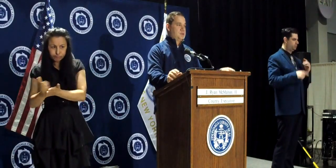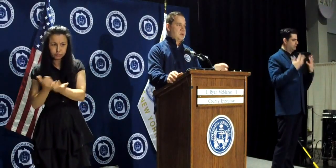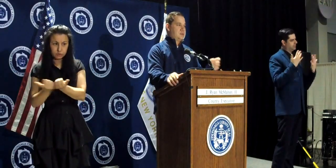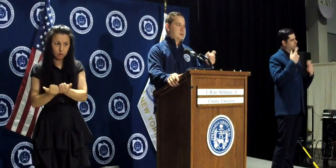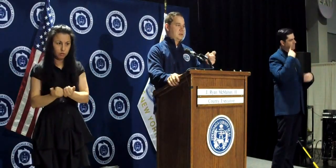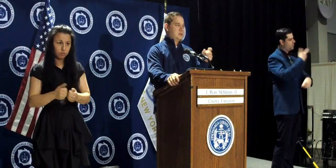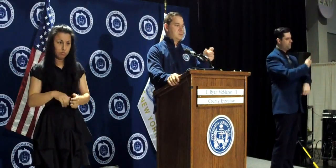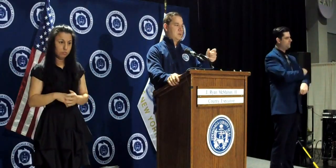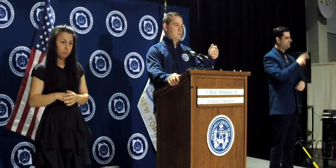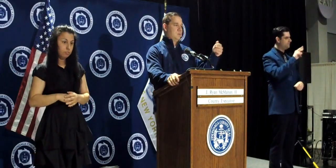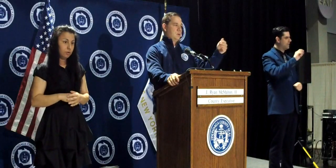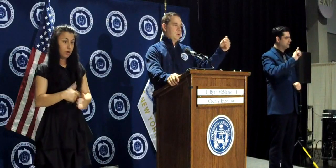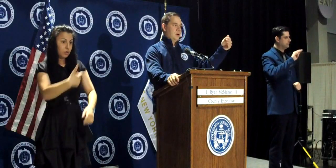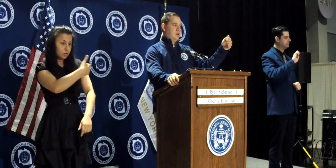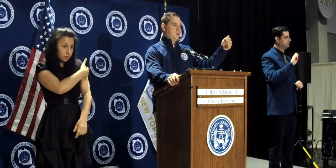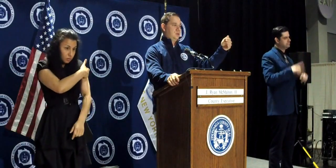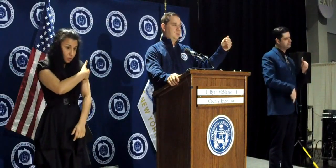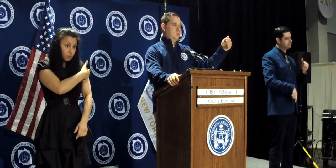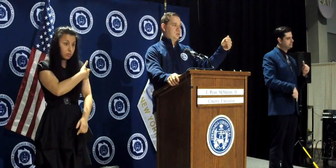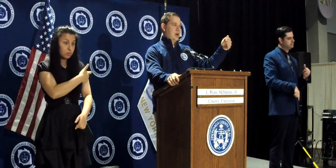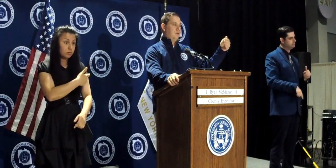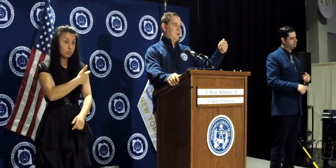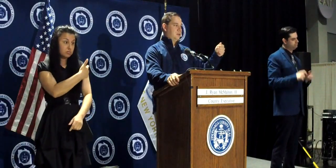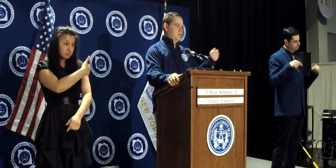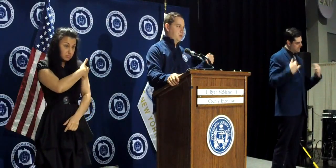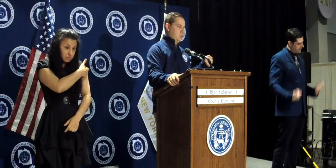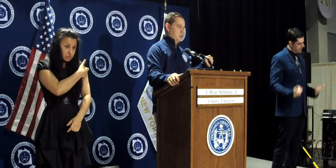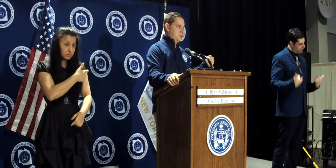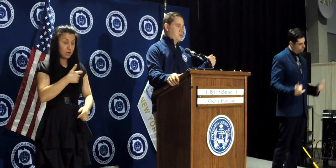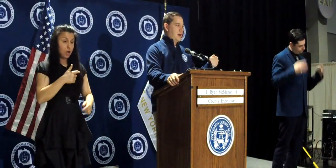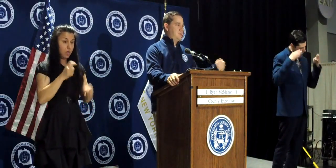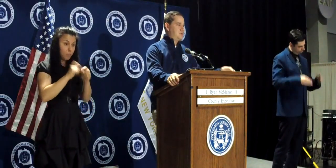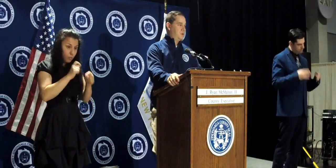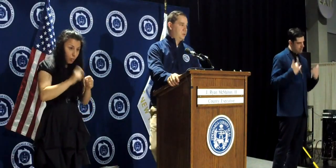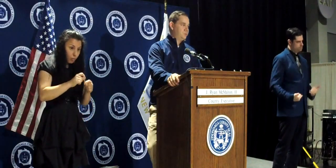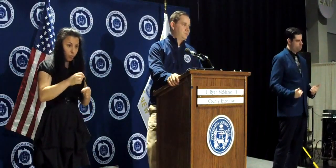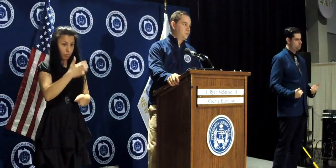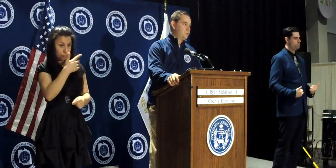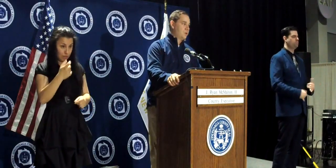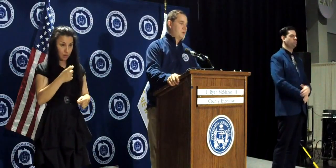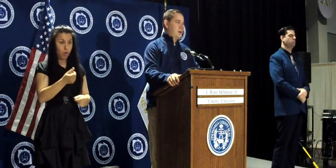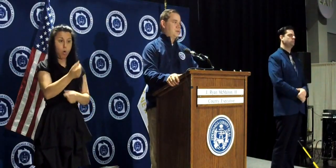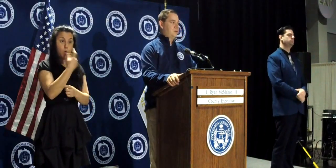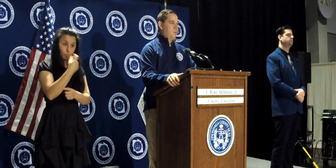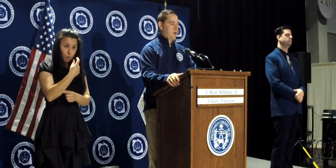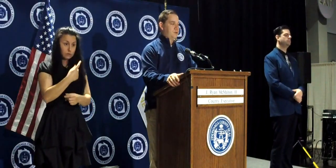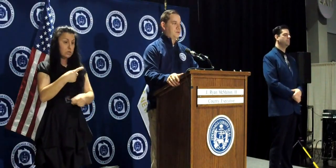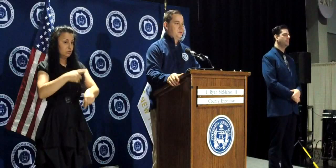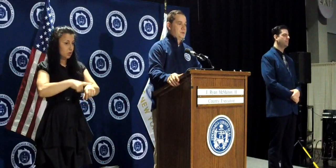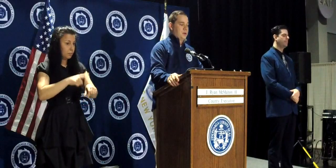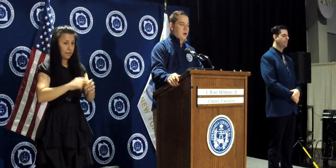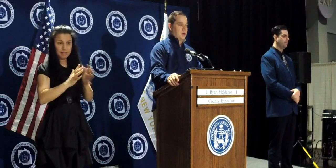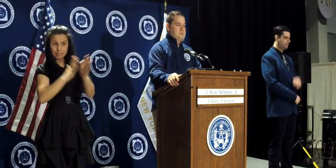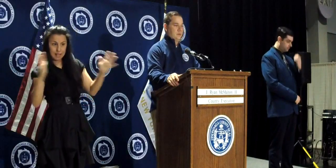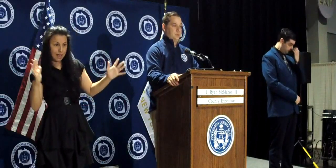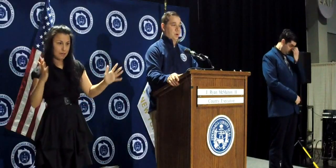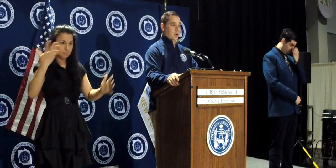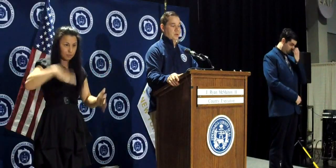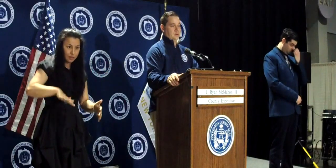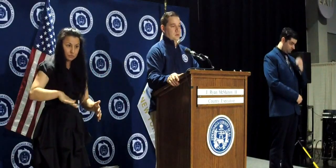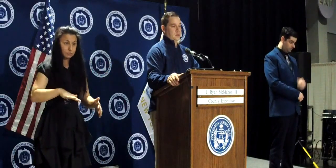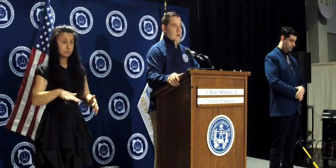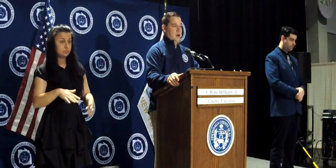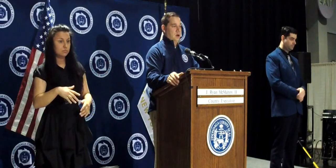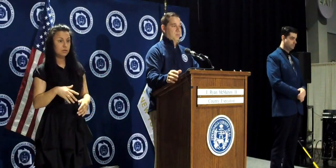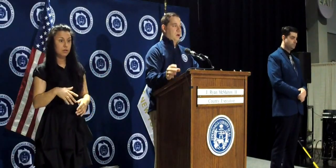people are suggesting that this may travel like the flu into the southern hemisphere in the next few months. That would be